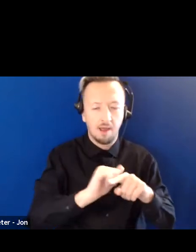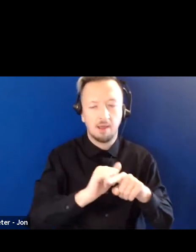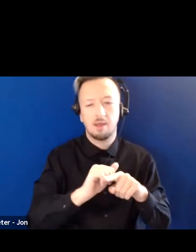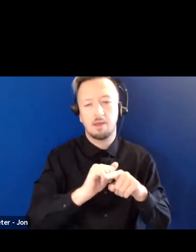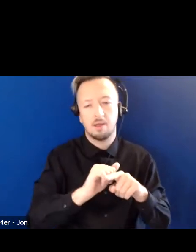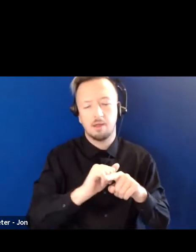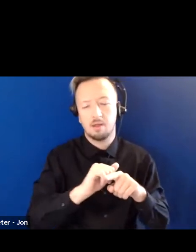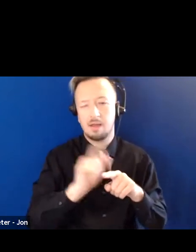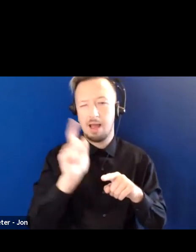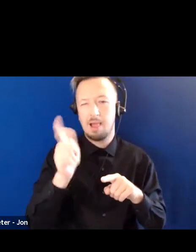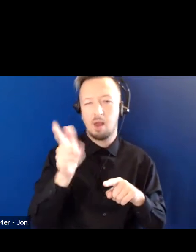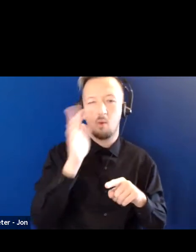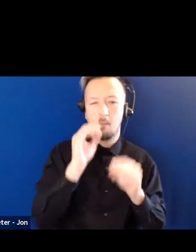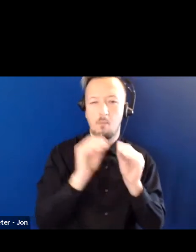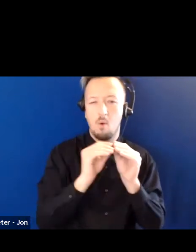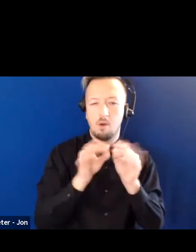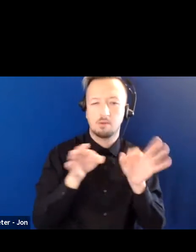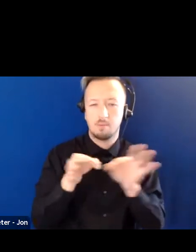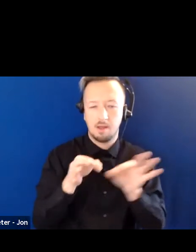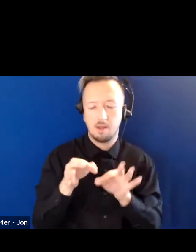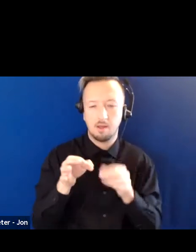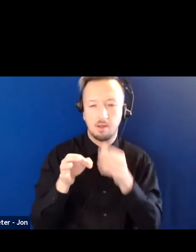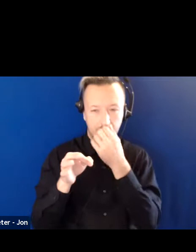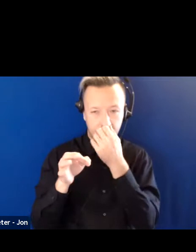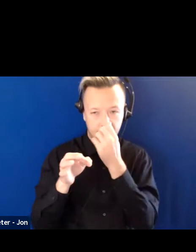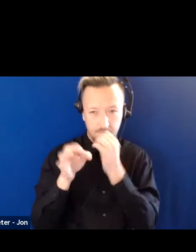little bit later, around